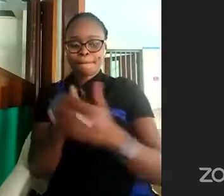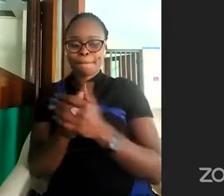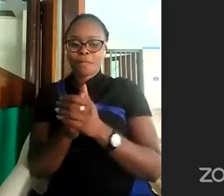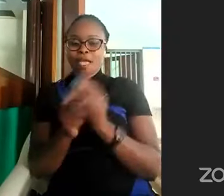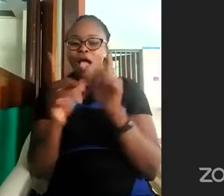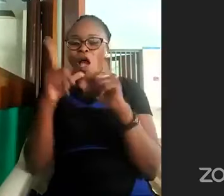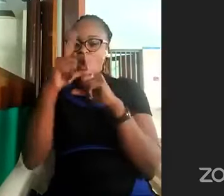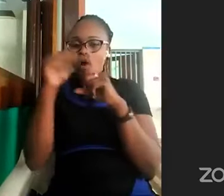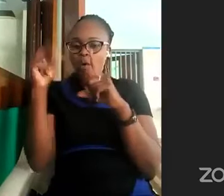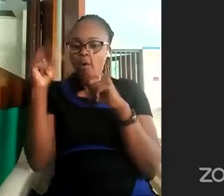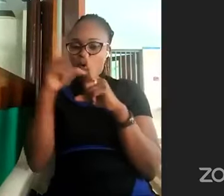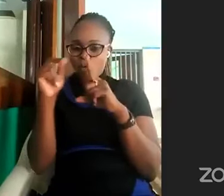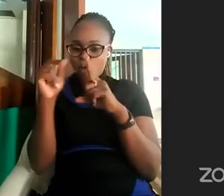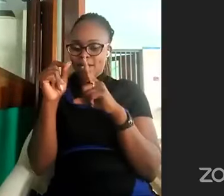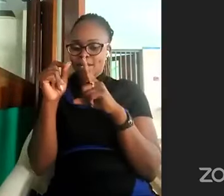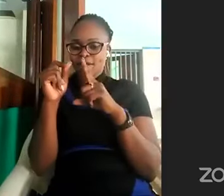called attitudinal barrier.